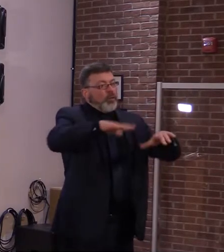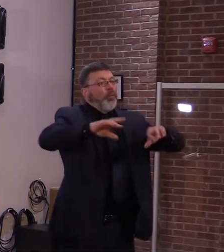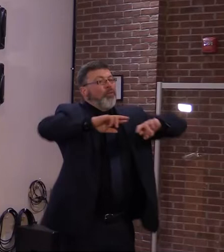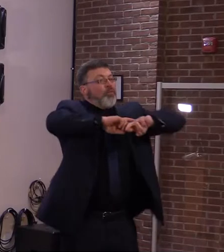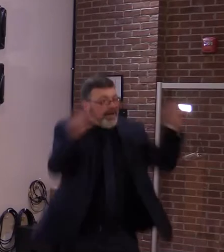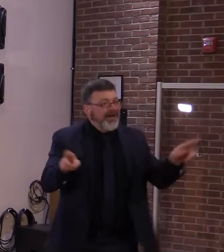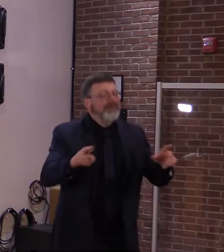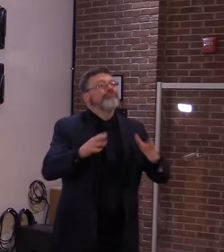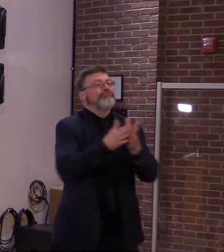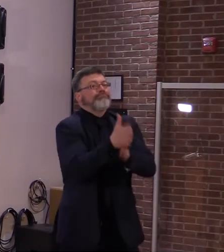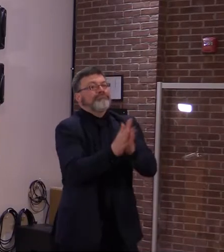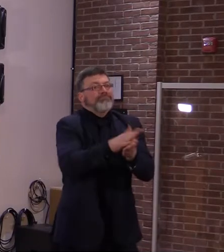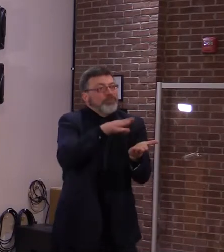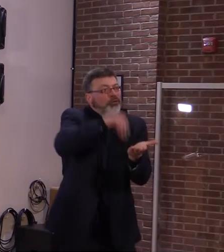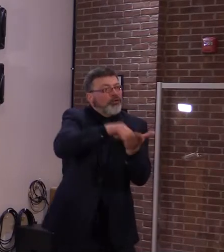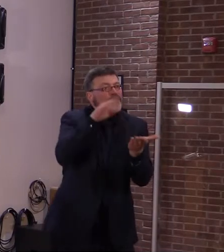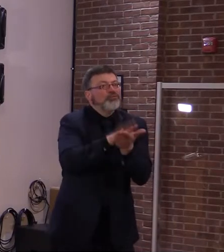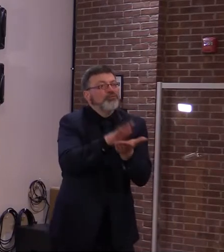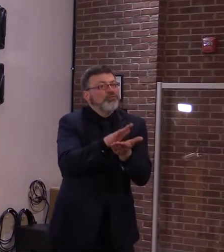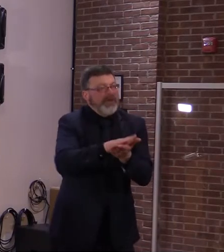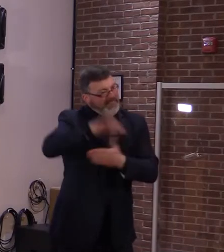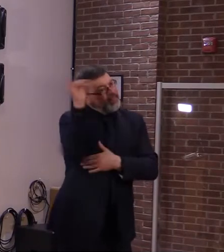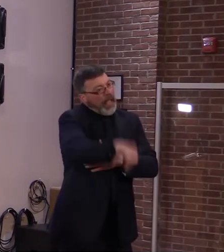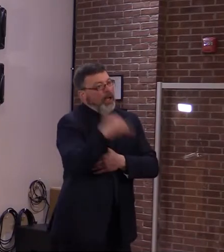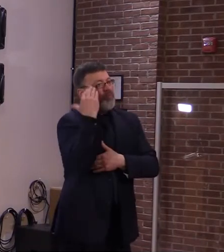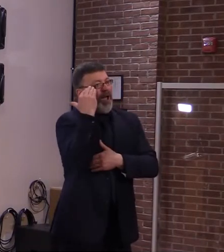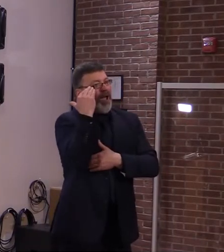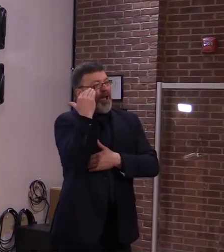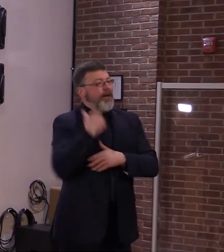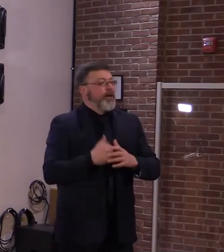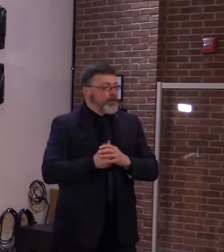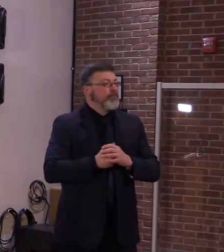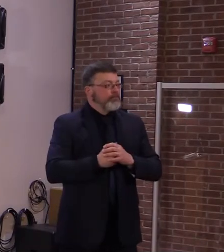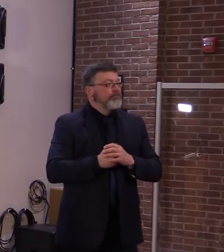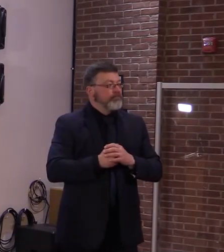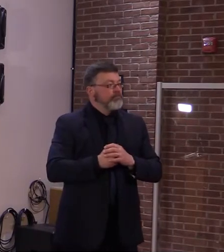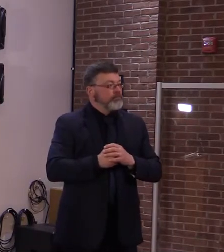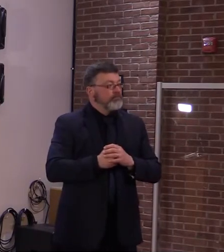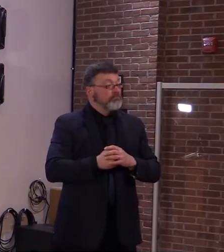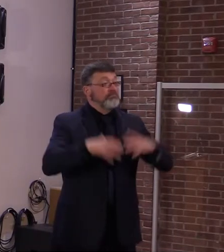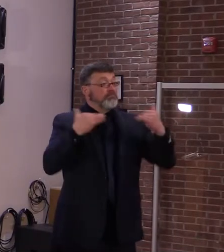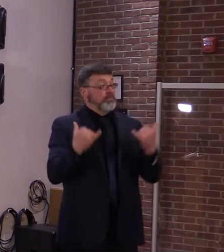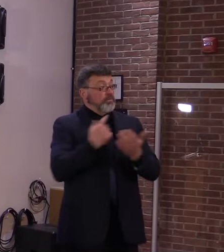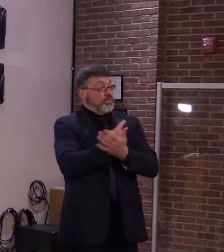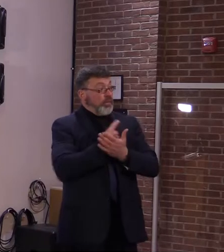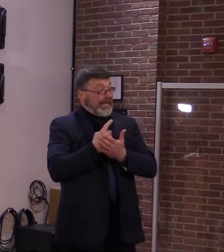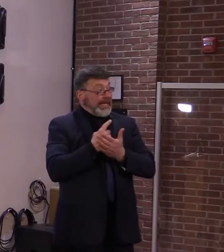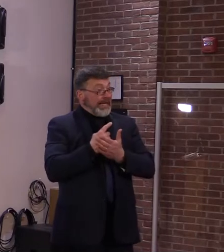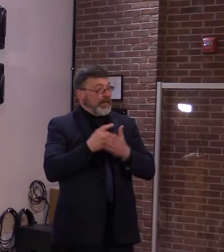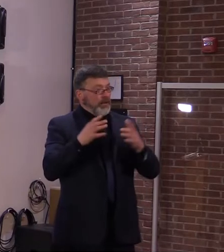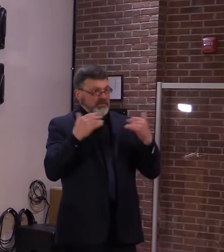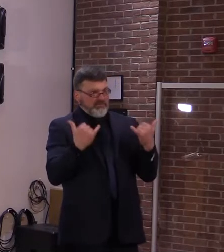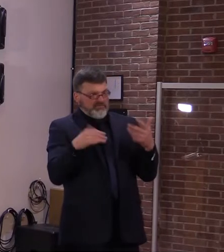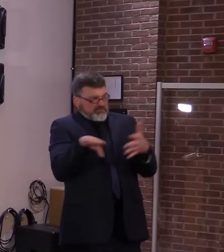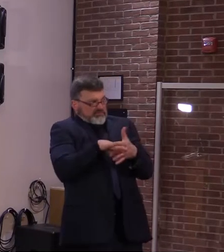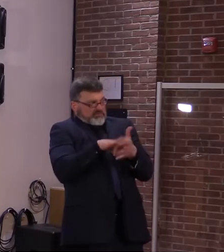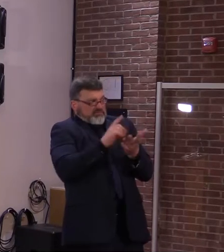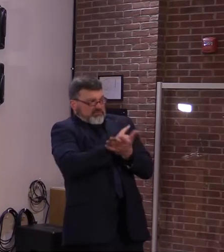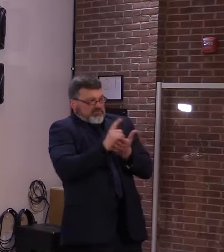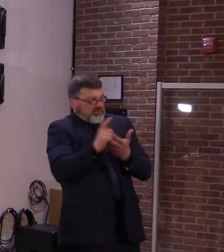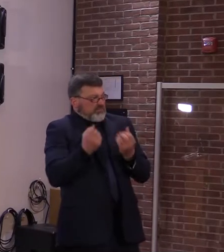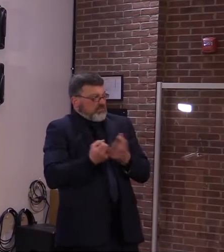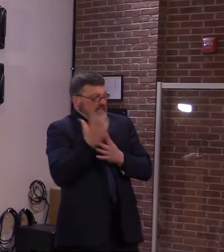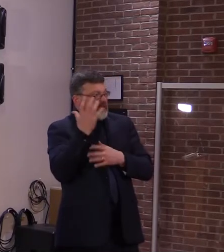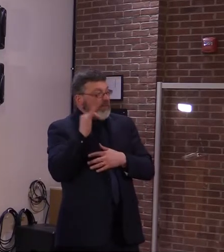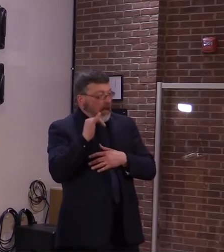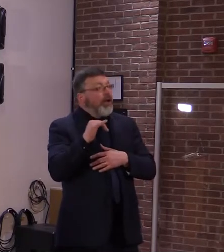break this week, we'll be going back to more remote or more in-person learning. So we're encouraged